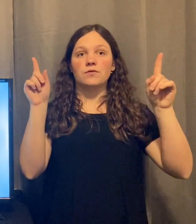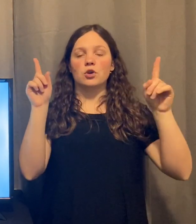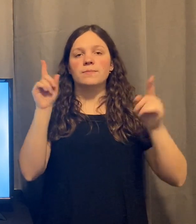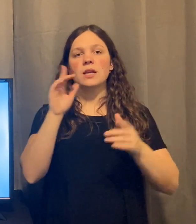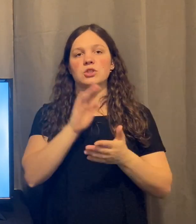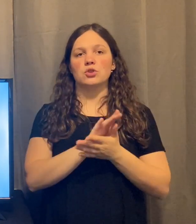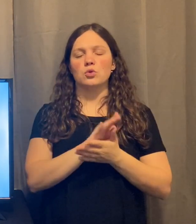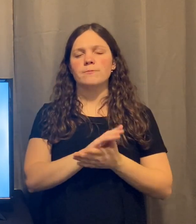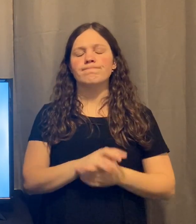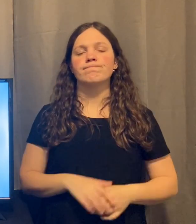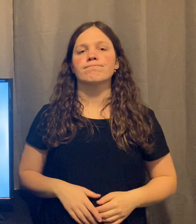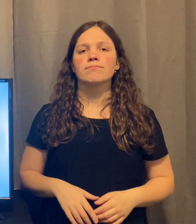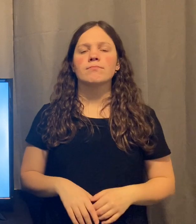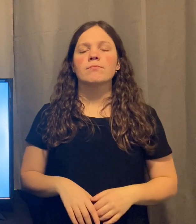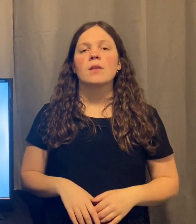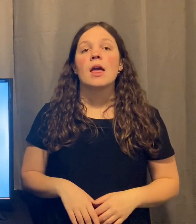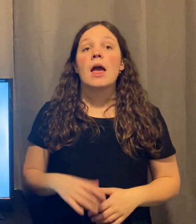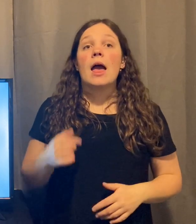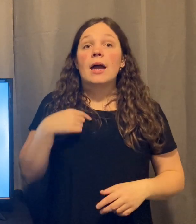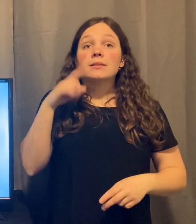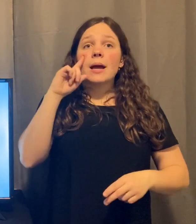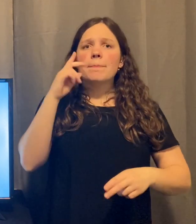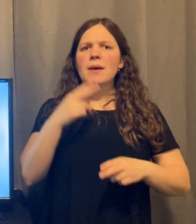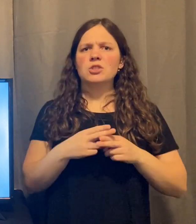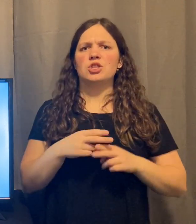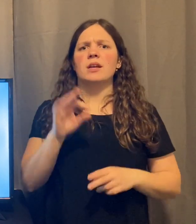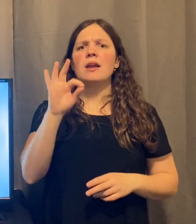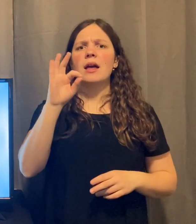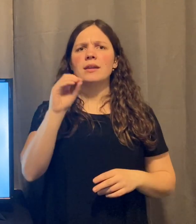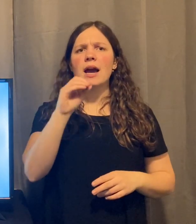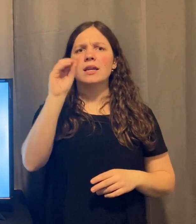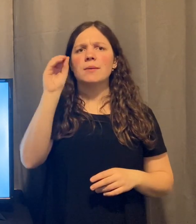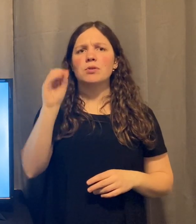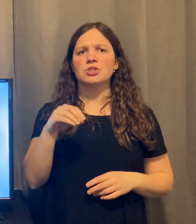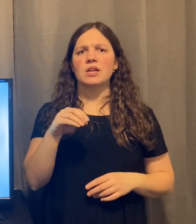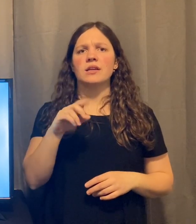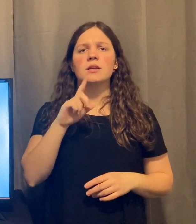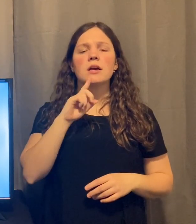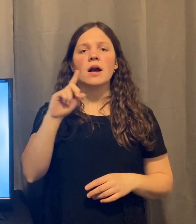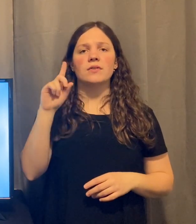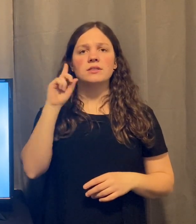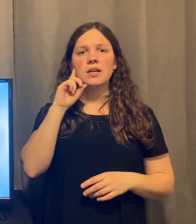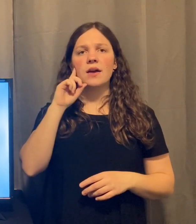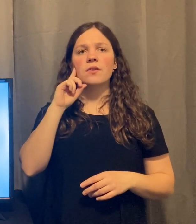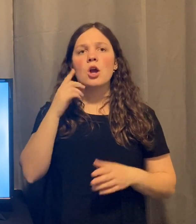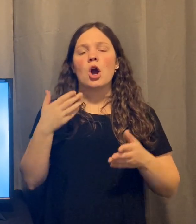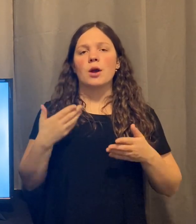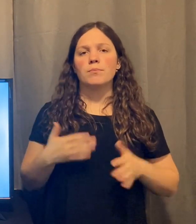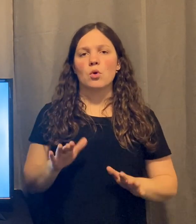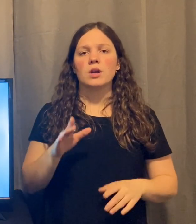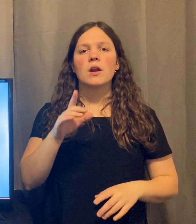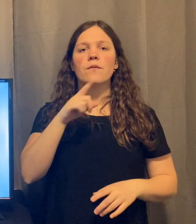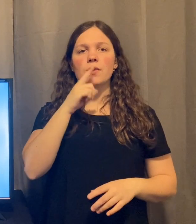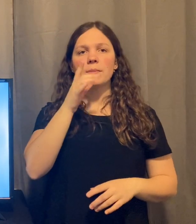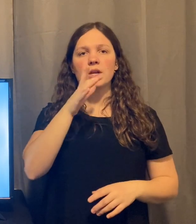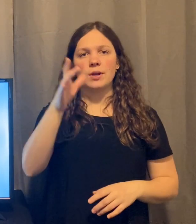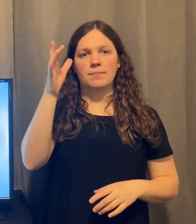successful in school. As I mentioned, 90% of the deaf are born from hearing